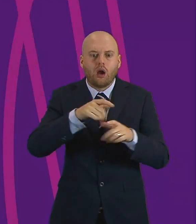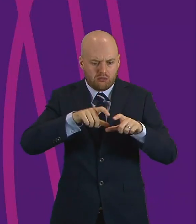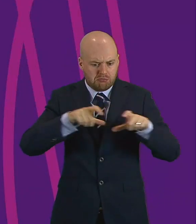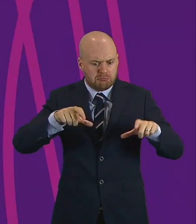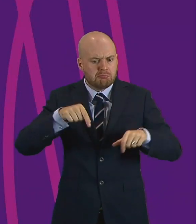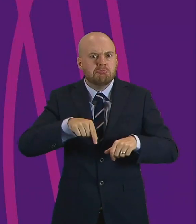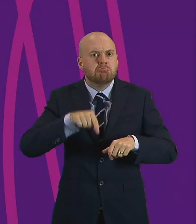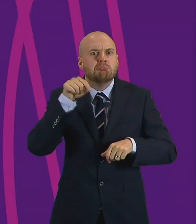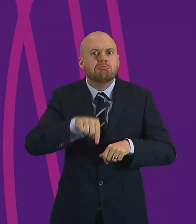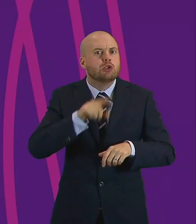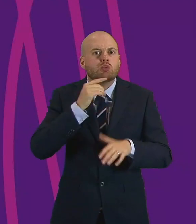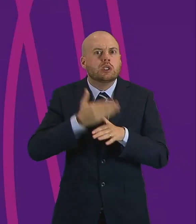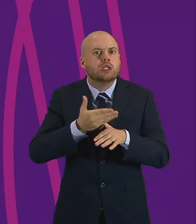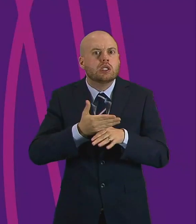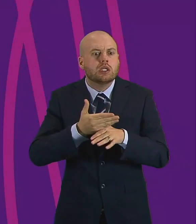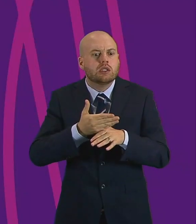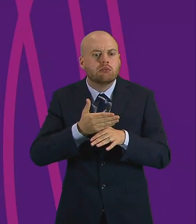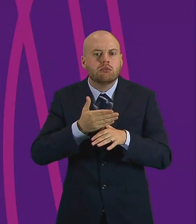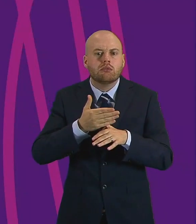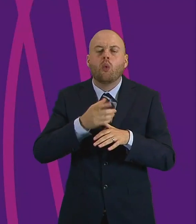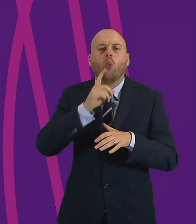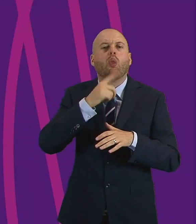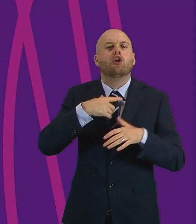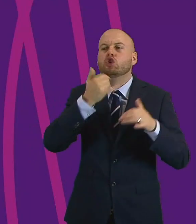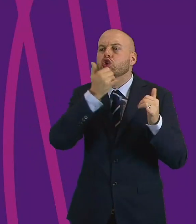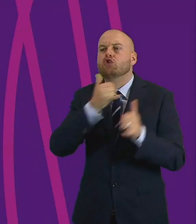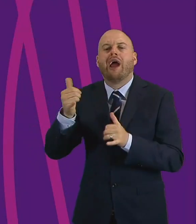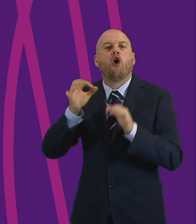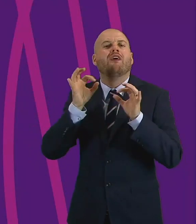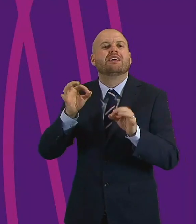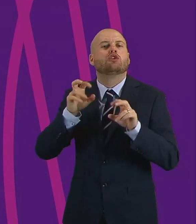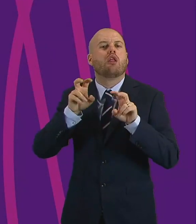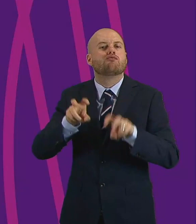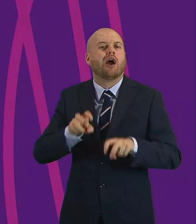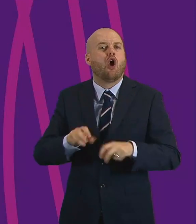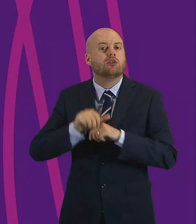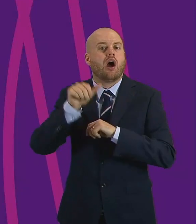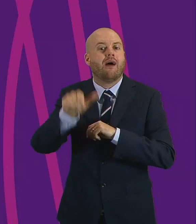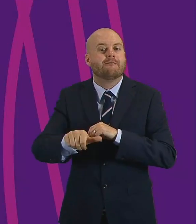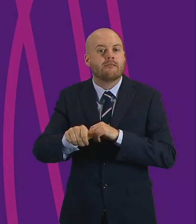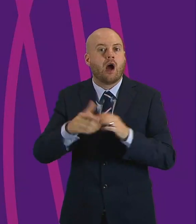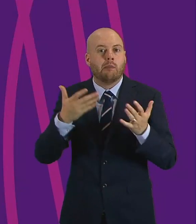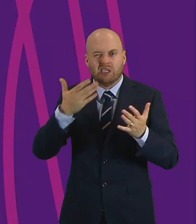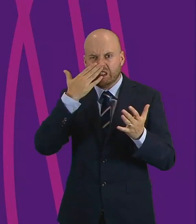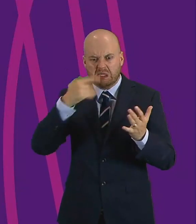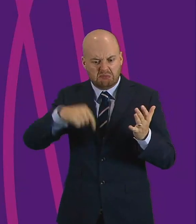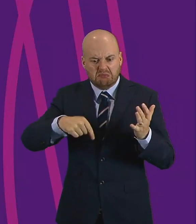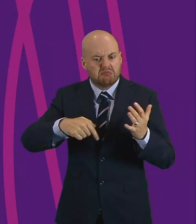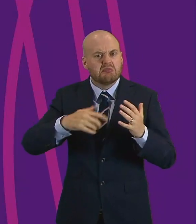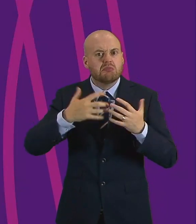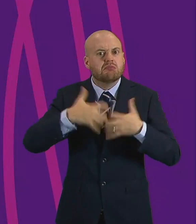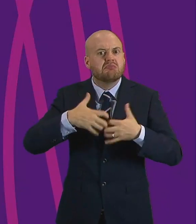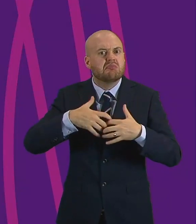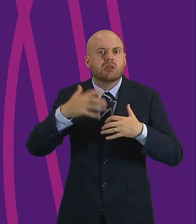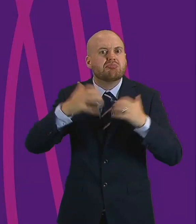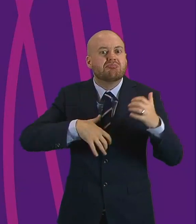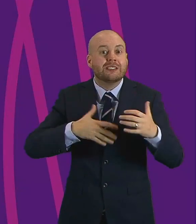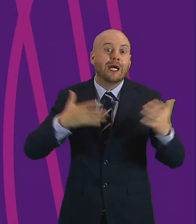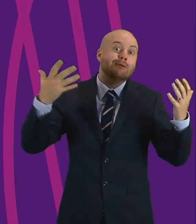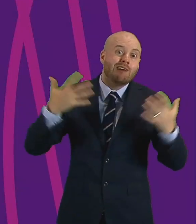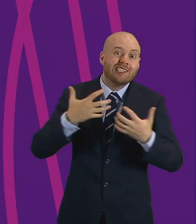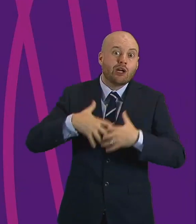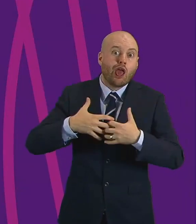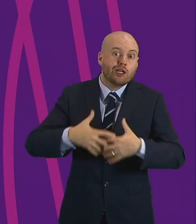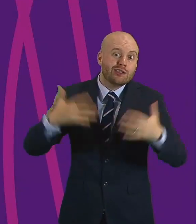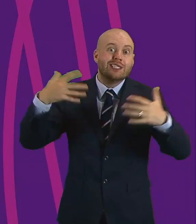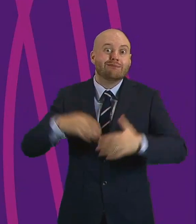is working. I'll check the official record afterwards, but if there are future votes, I won't be able to participate, such as the joy of technologies in this